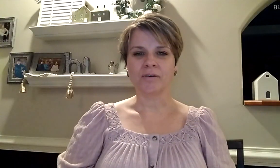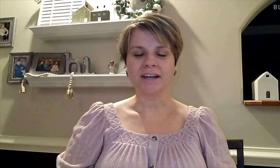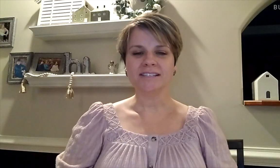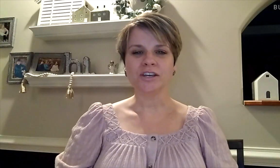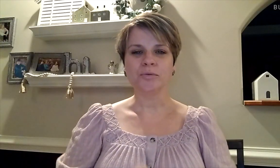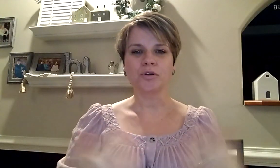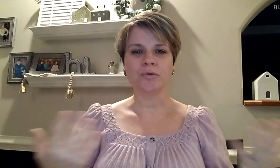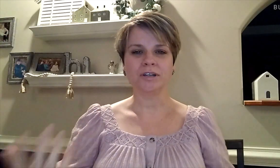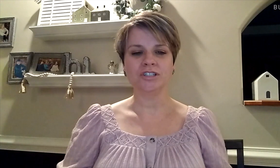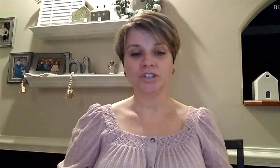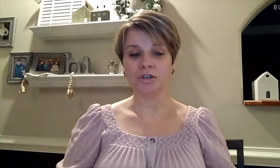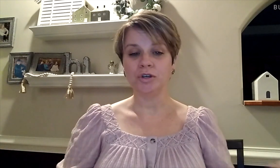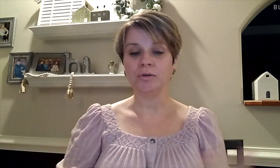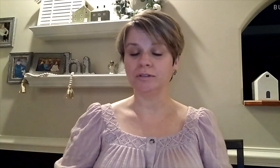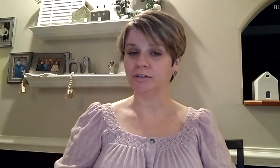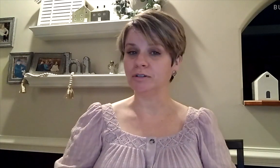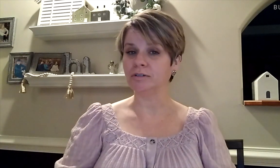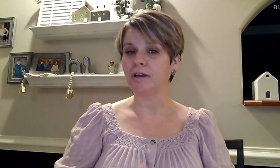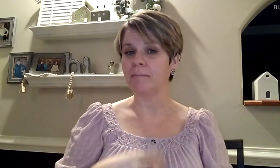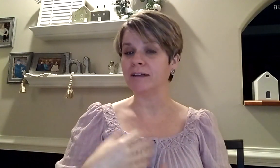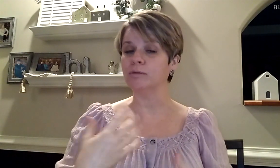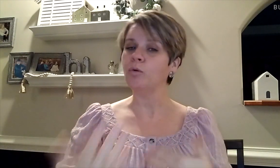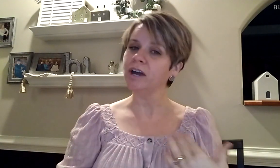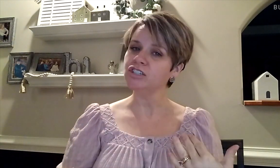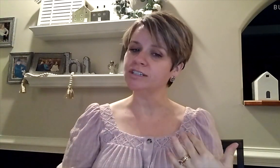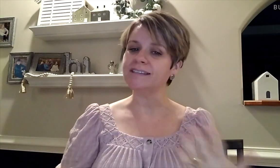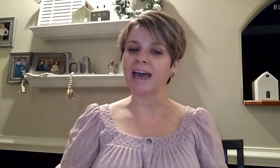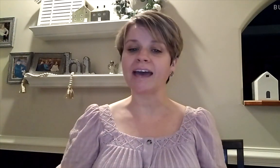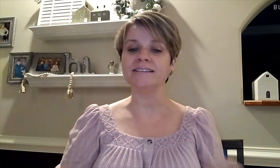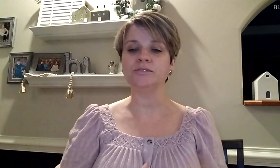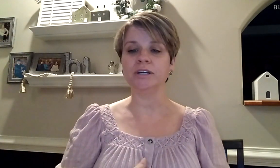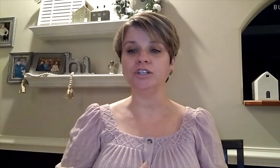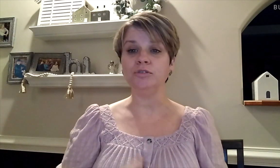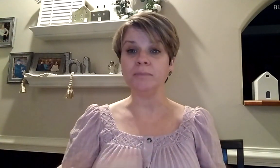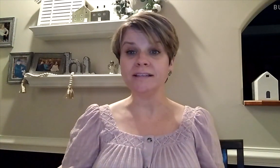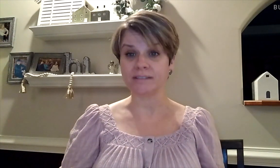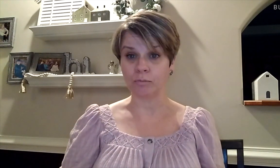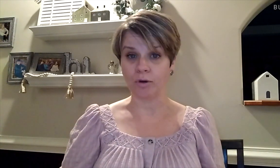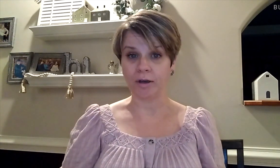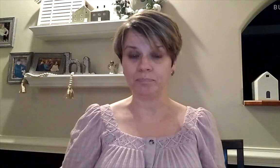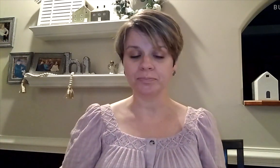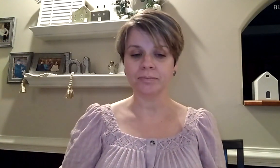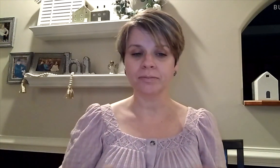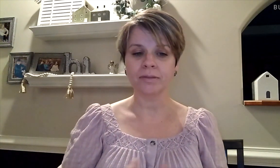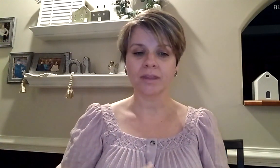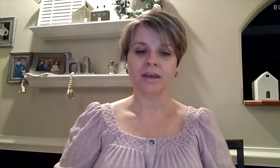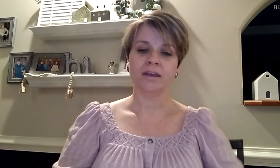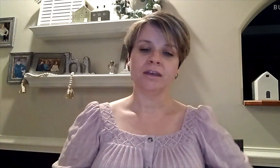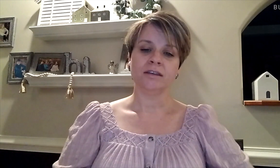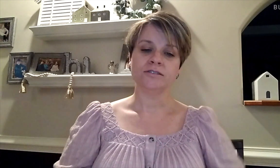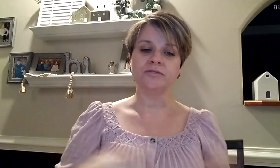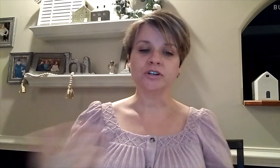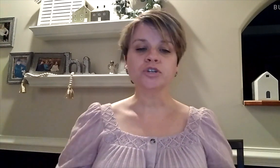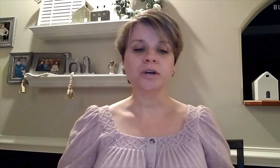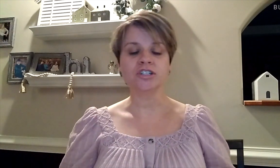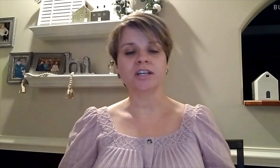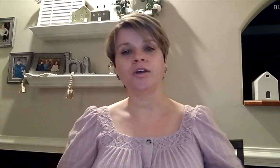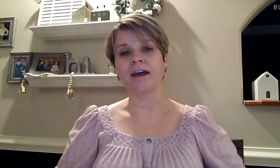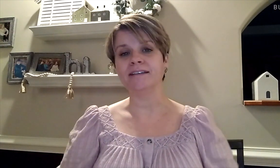right, so we're going to learn about some questions asked when you meet someone. So the first question that you ask,